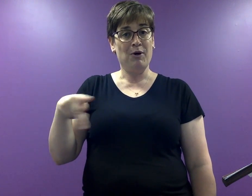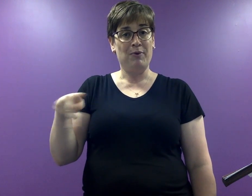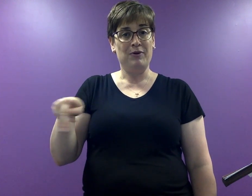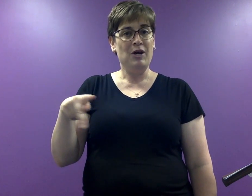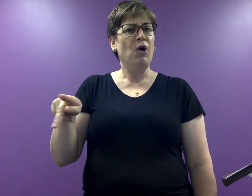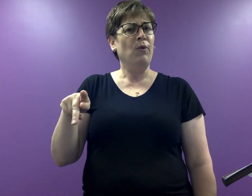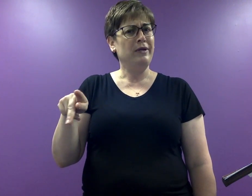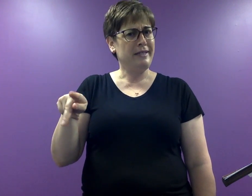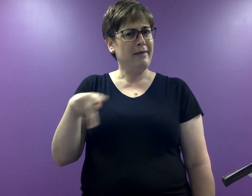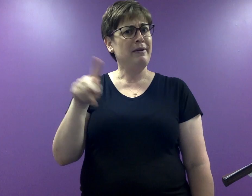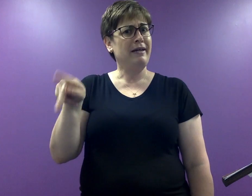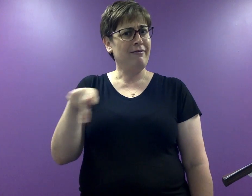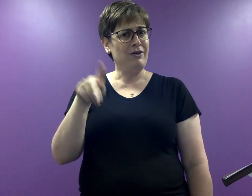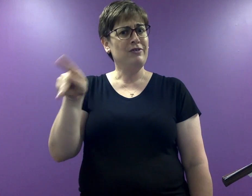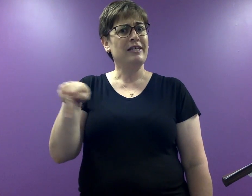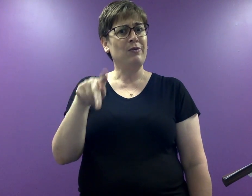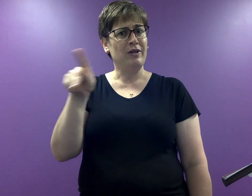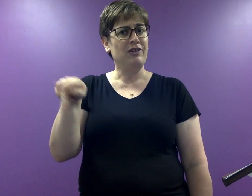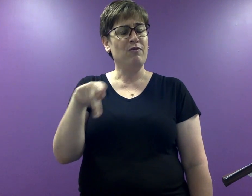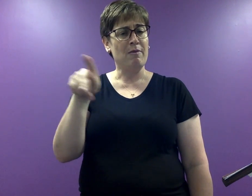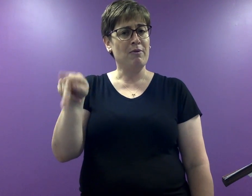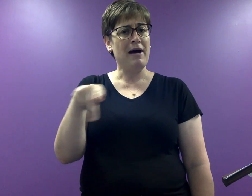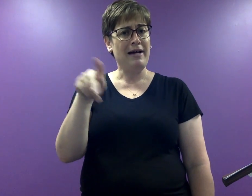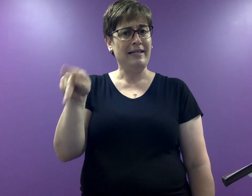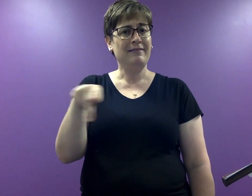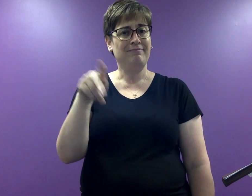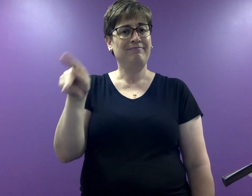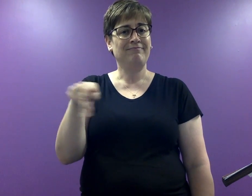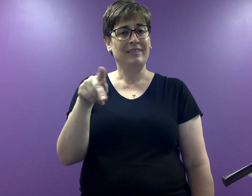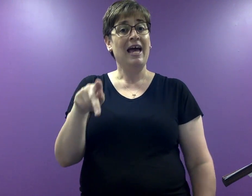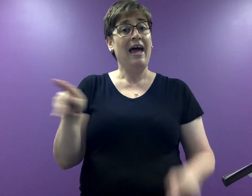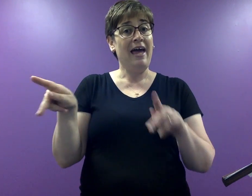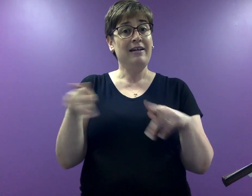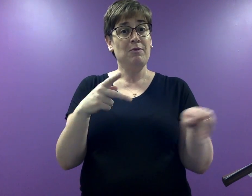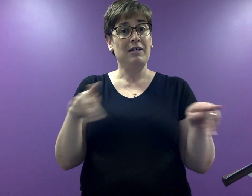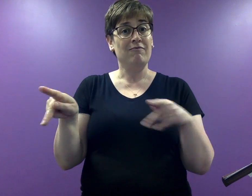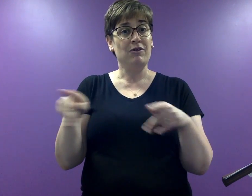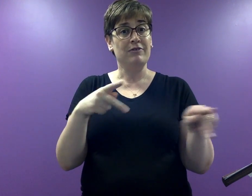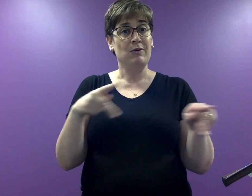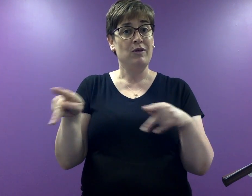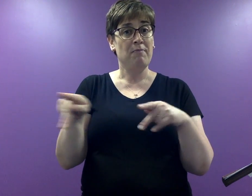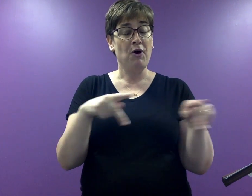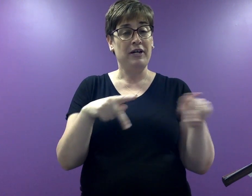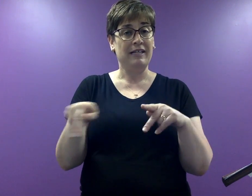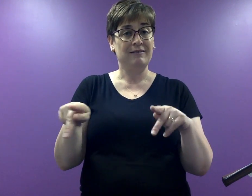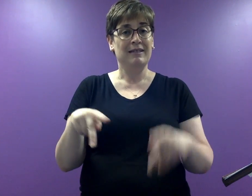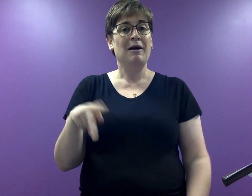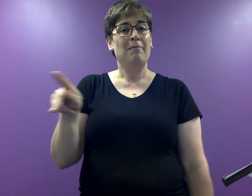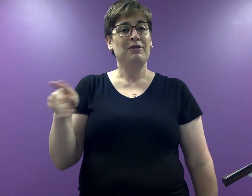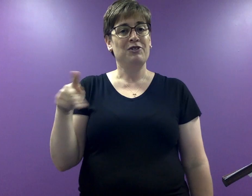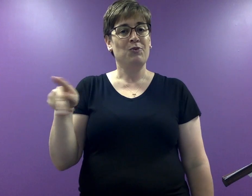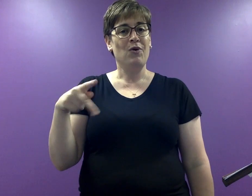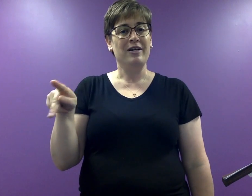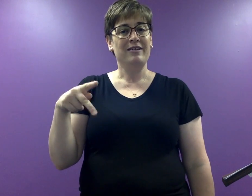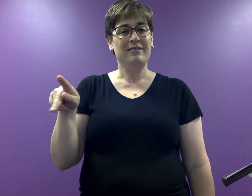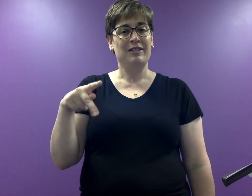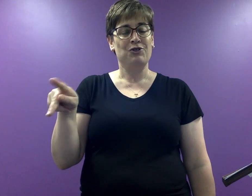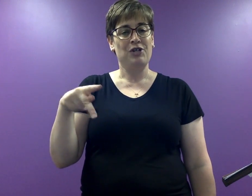Purple. Which can be confusing with, you remember, potty, and can be confusing with party. But just one that you're